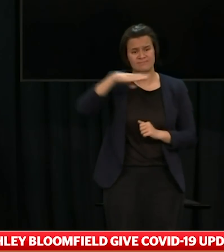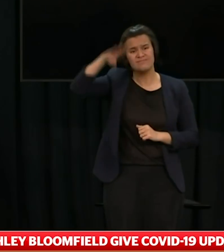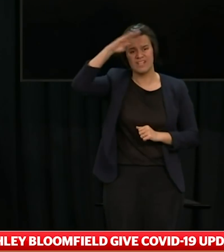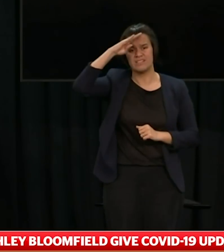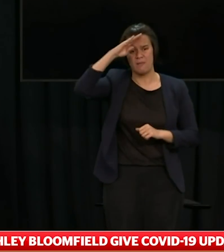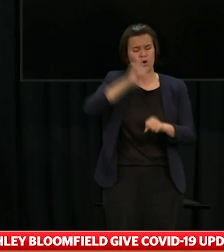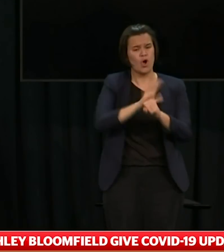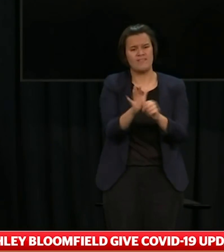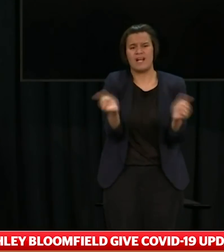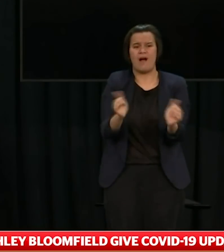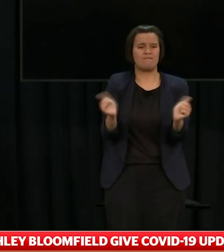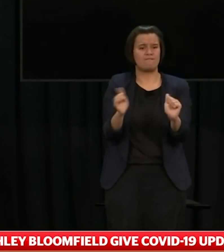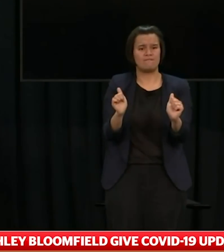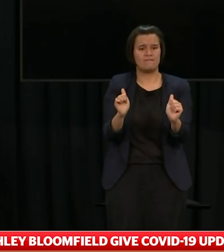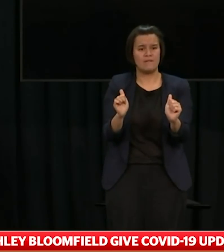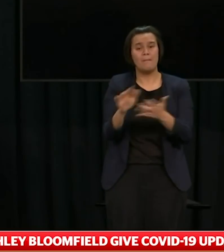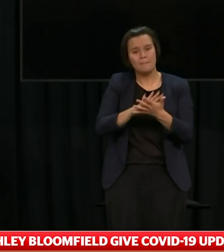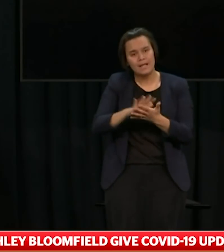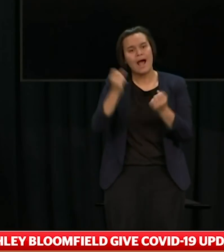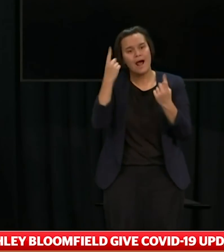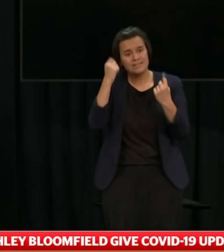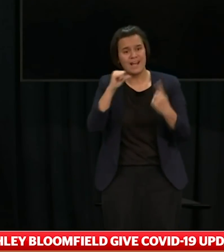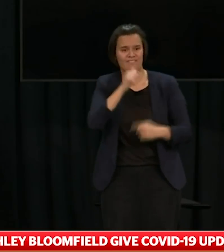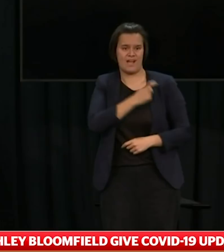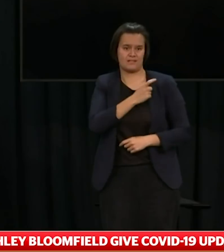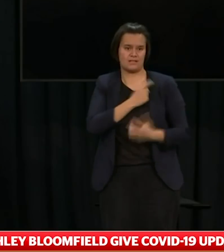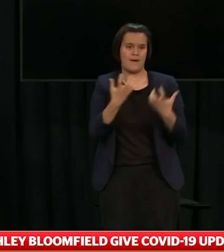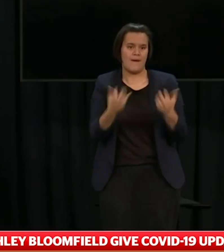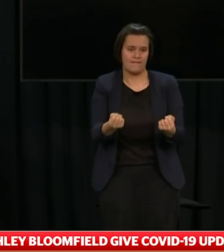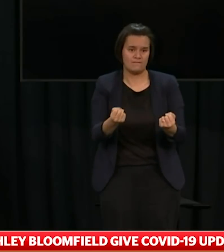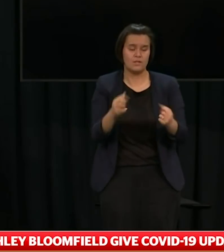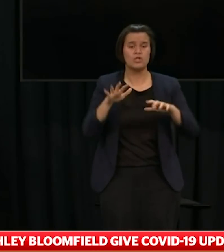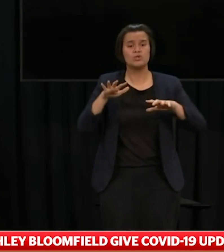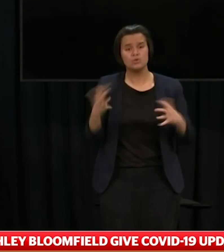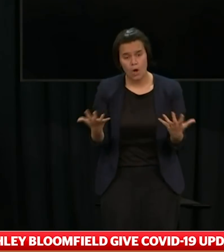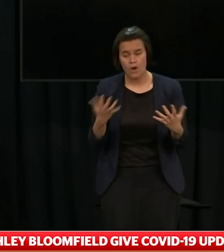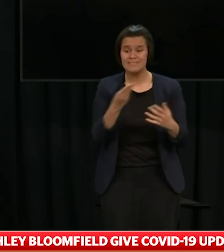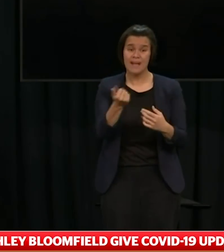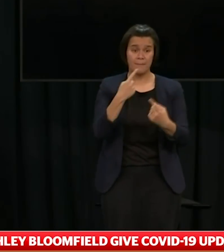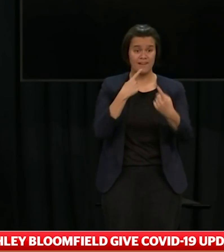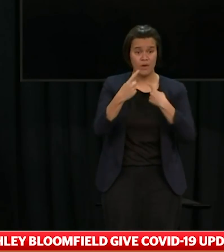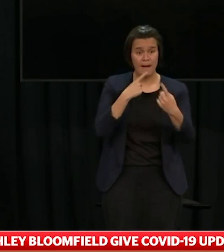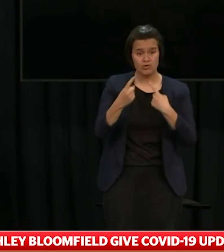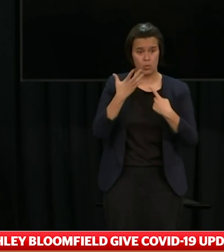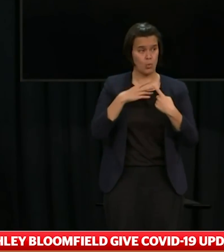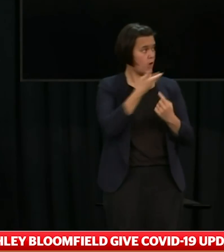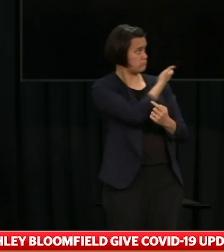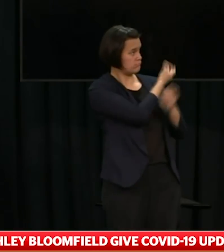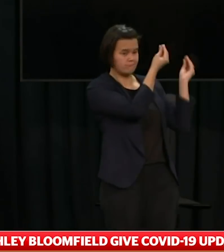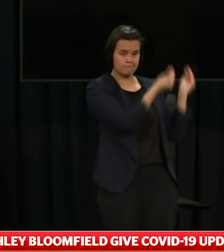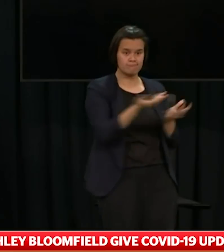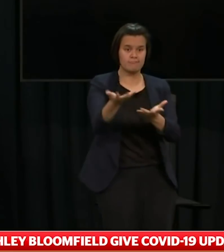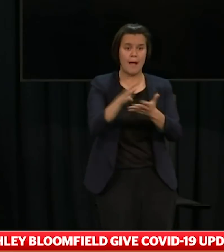COVID, and I know this can create anxiety. Today we wanted you to see some of the information that we see and to have the